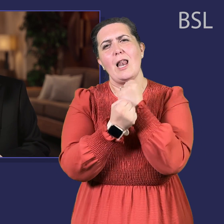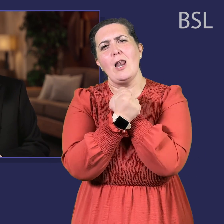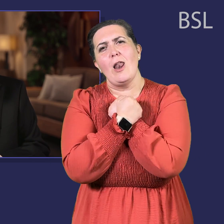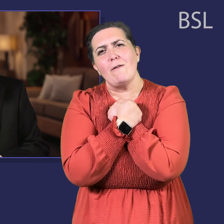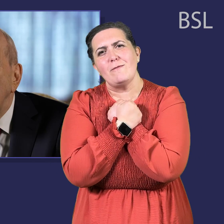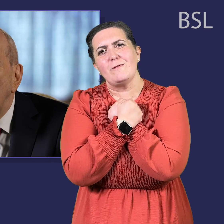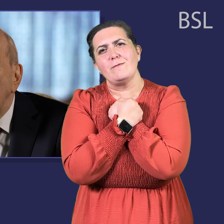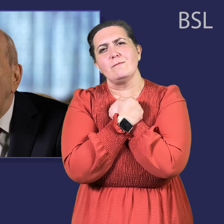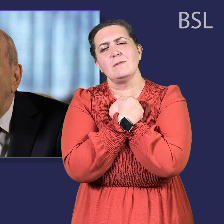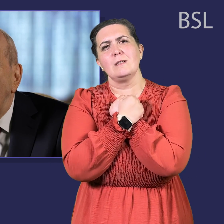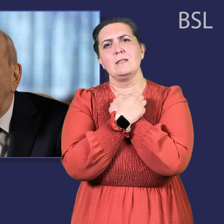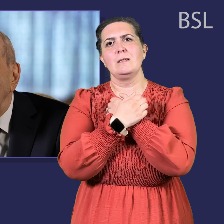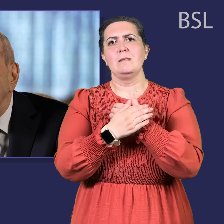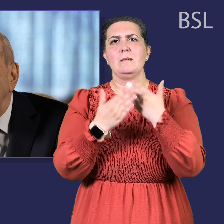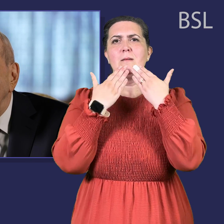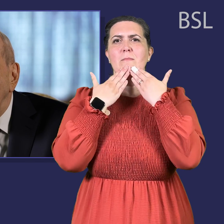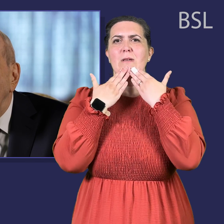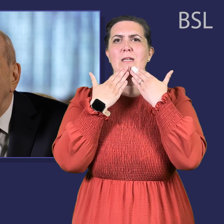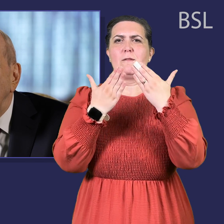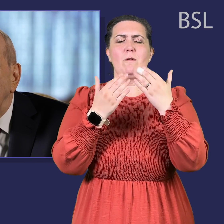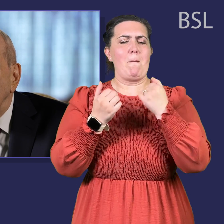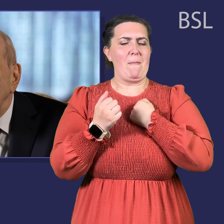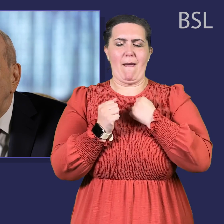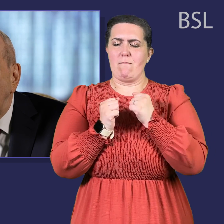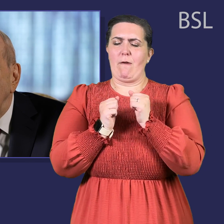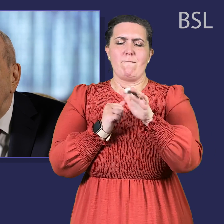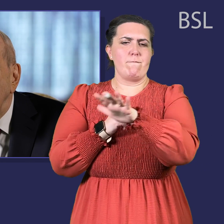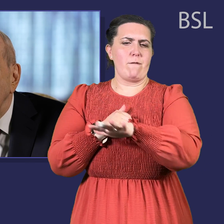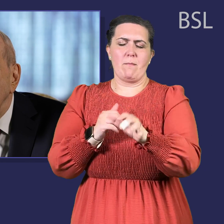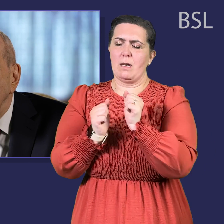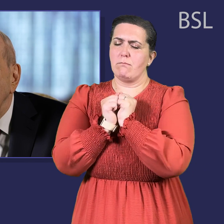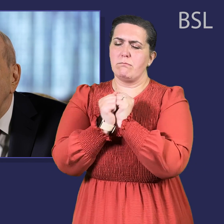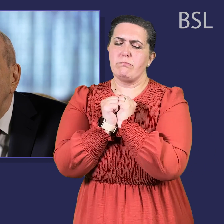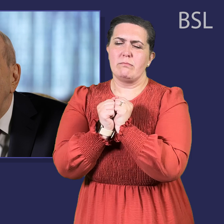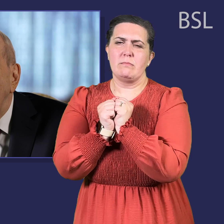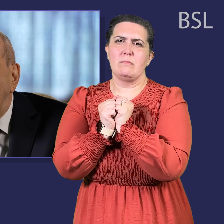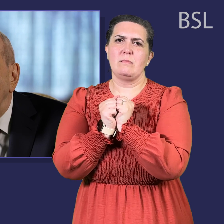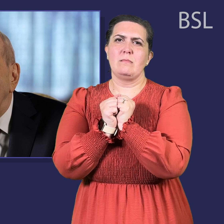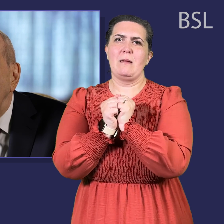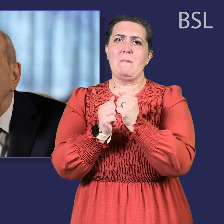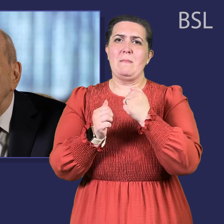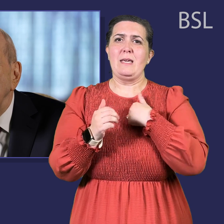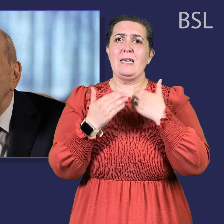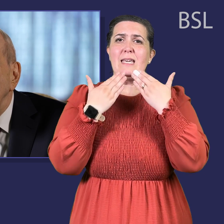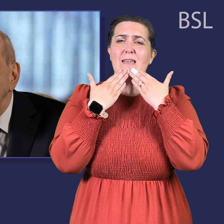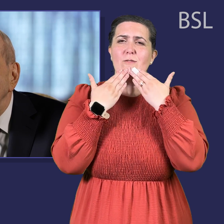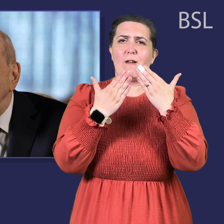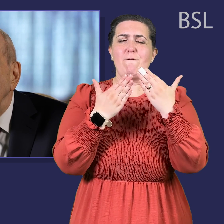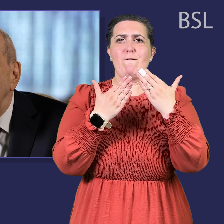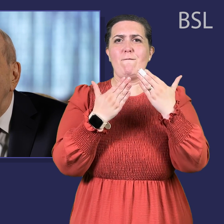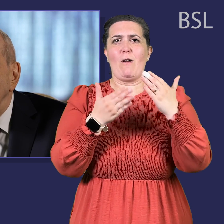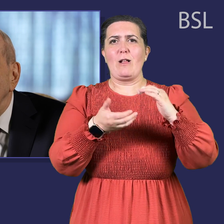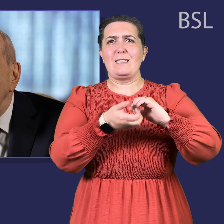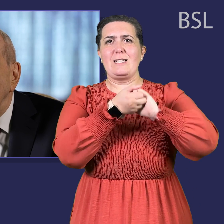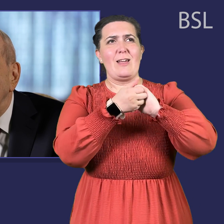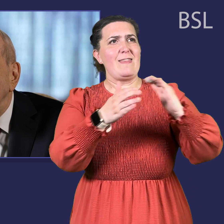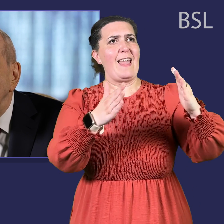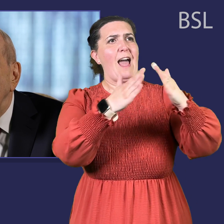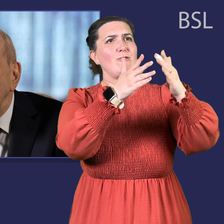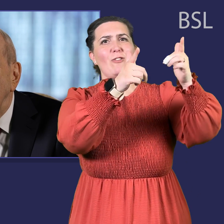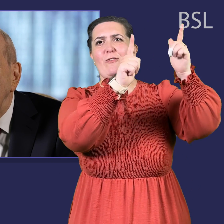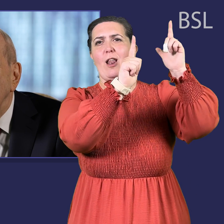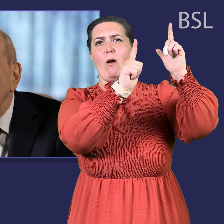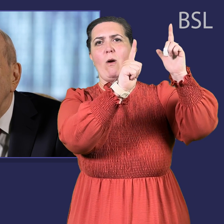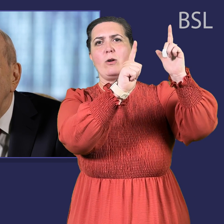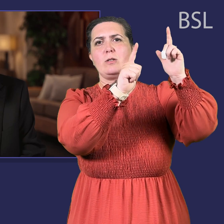love. I'm grateful for my precious family. I'm grateful to be sealed in the house of the Lord